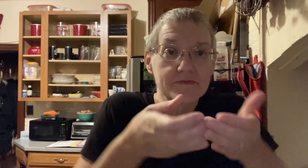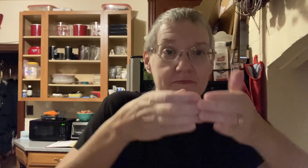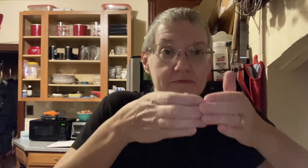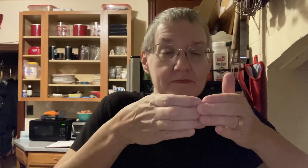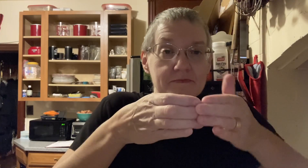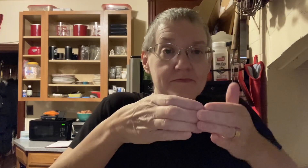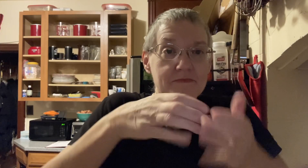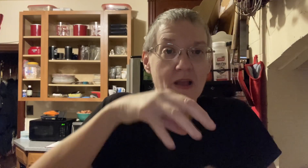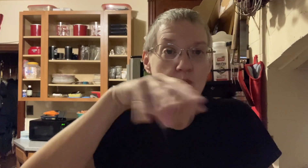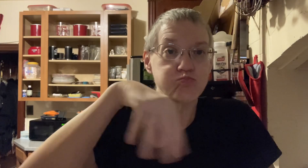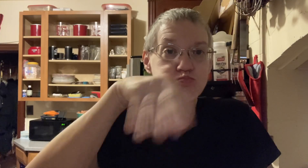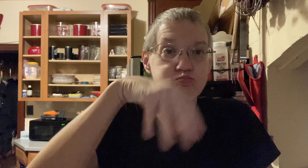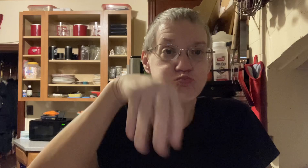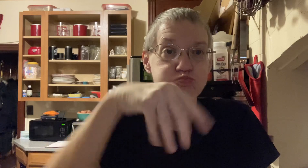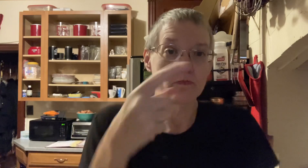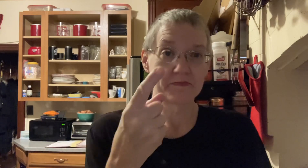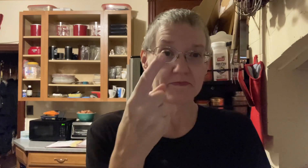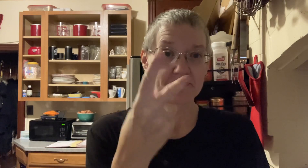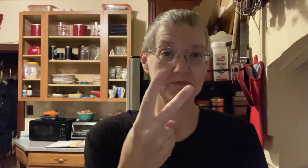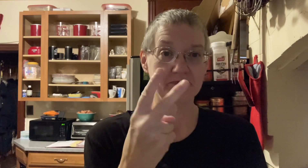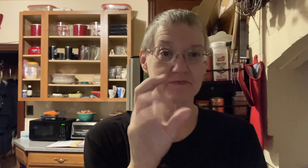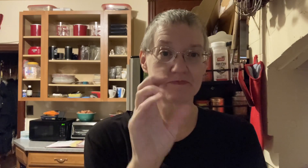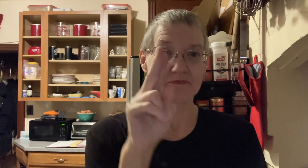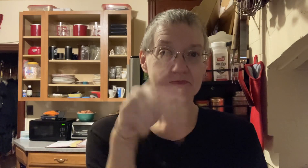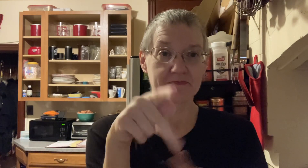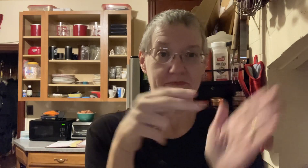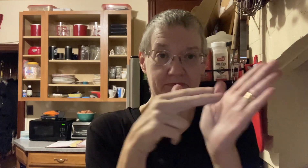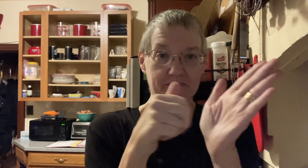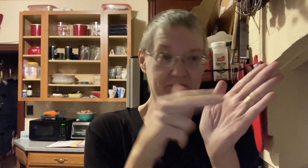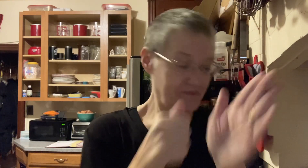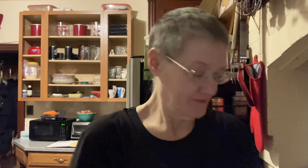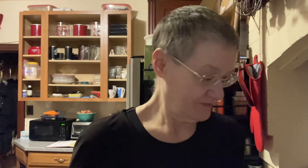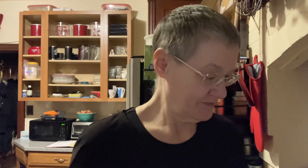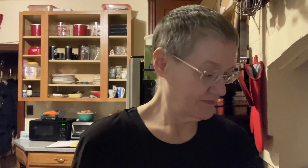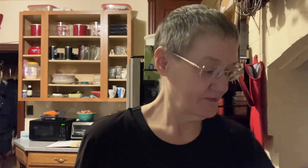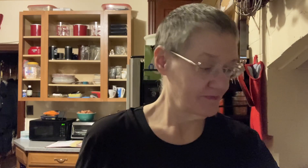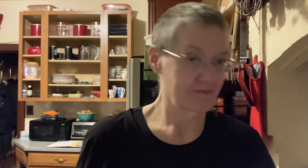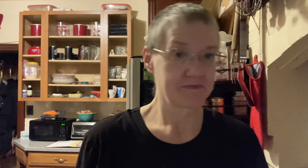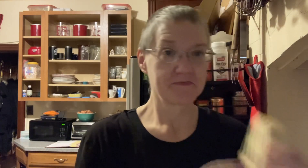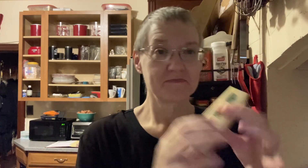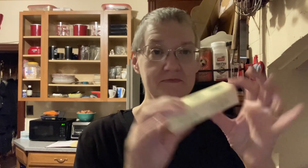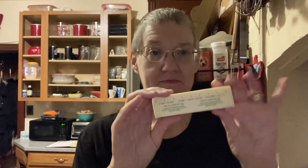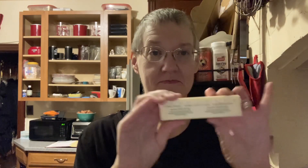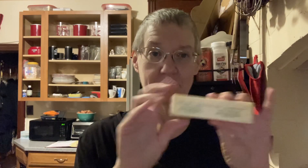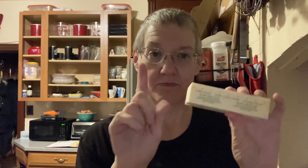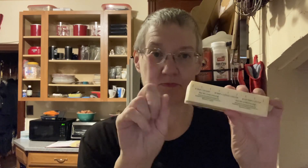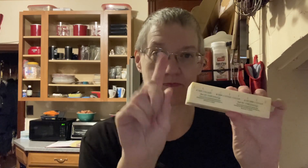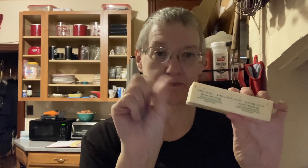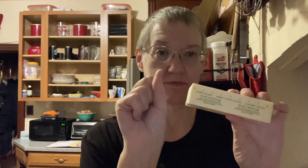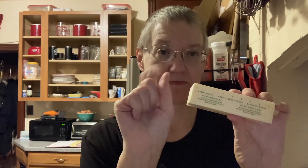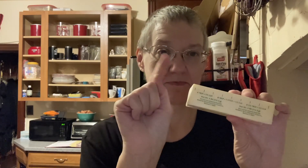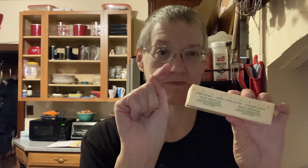And we're going to get a new bowl where we're going to cream 1/2 cup of butter. That's 1 stick.